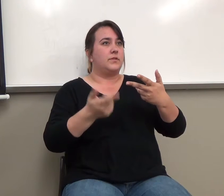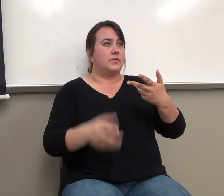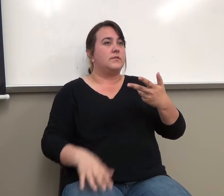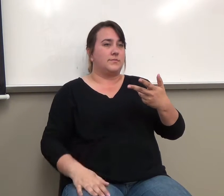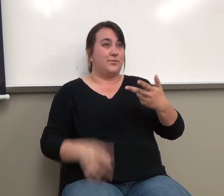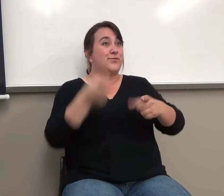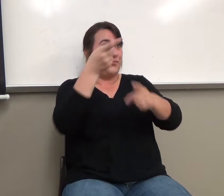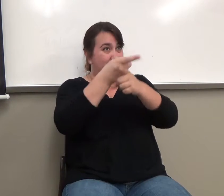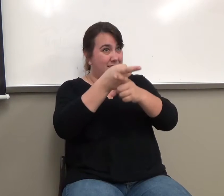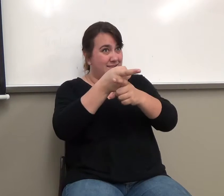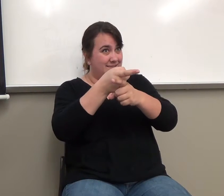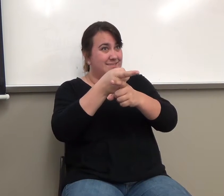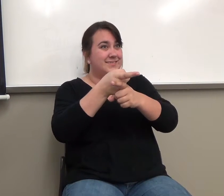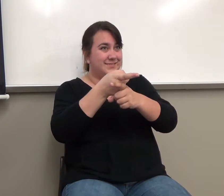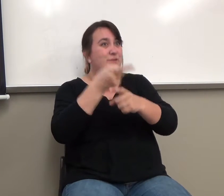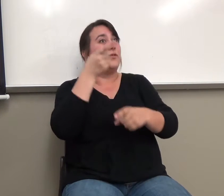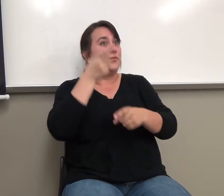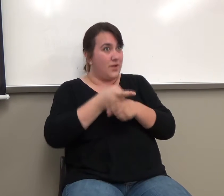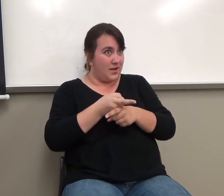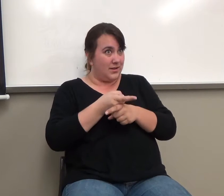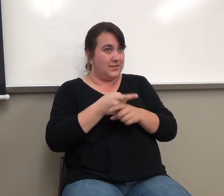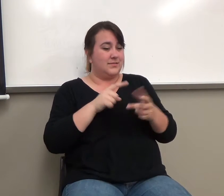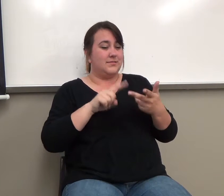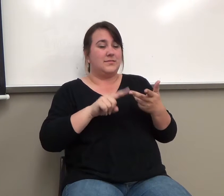right, does everyone see why that's the answer?